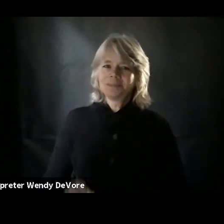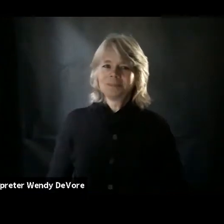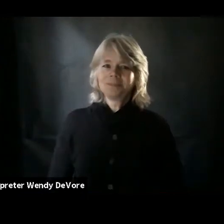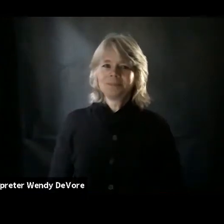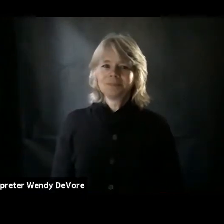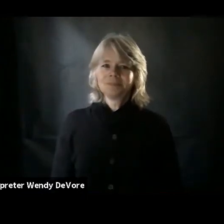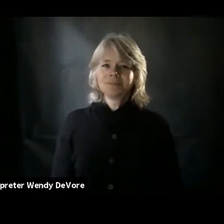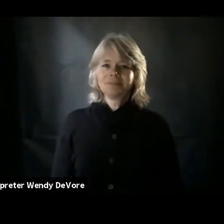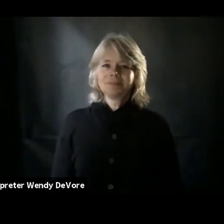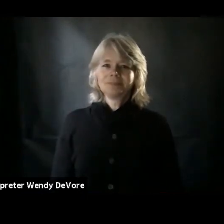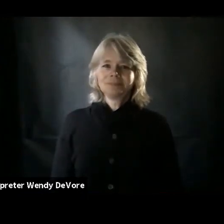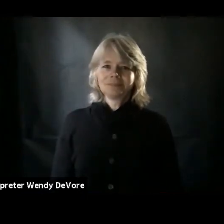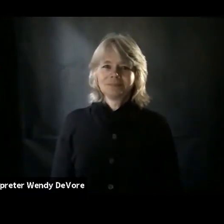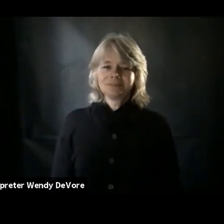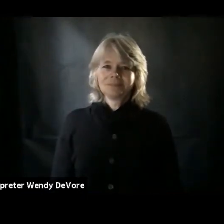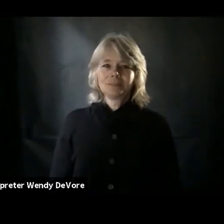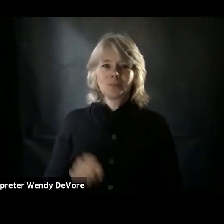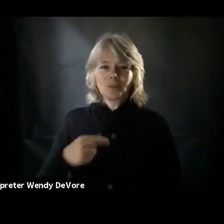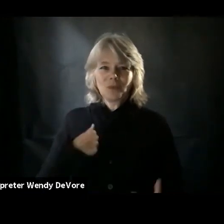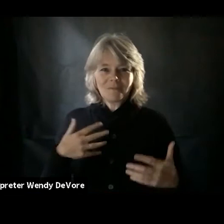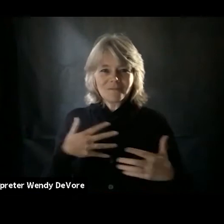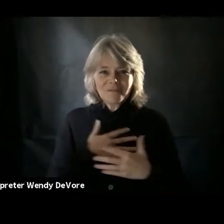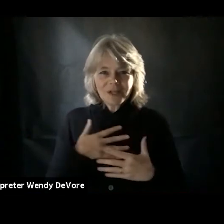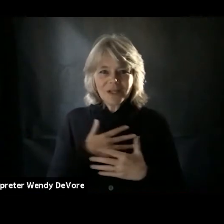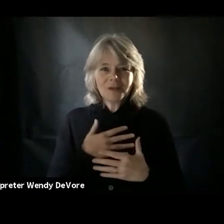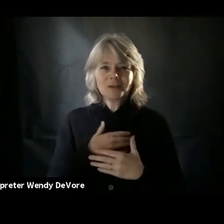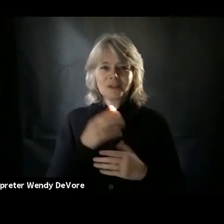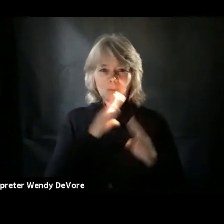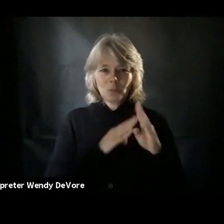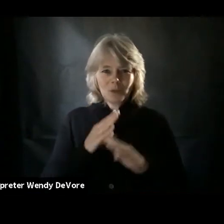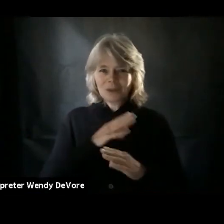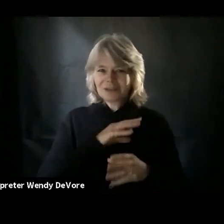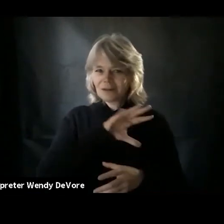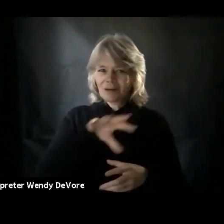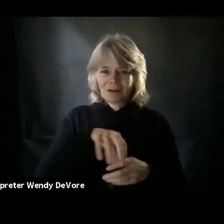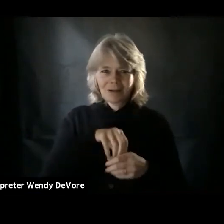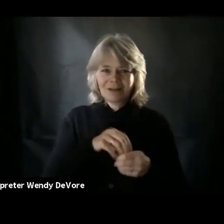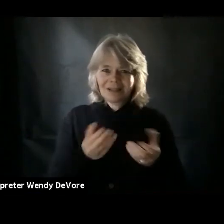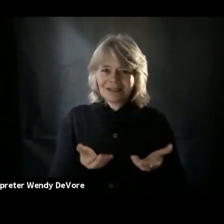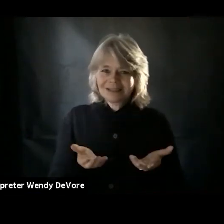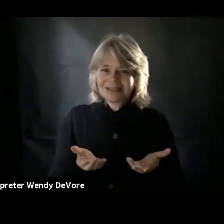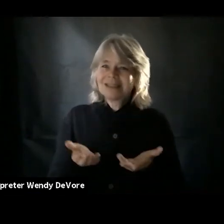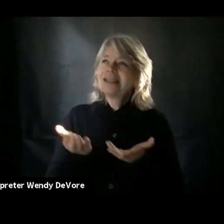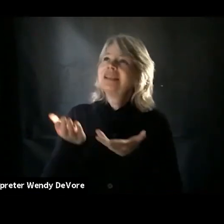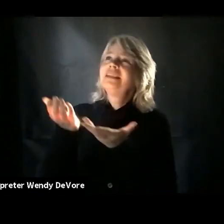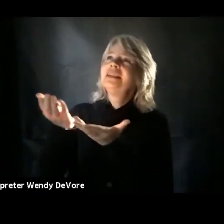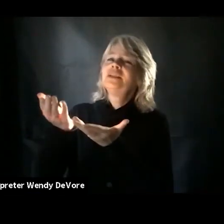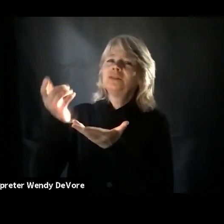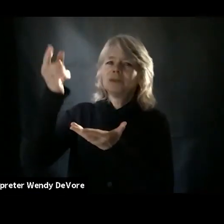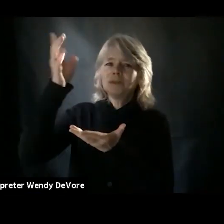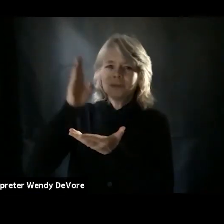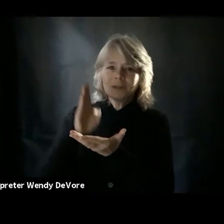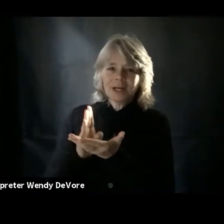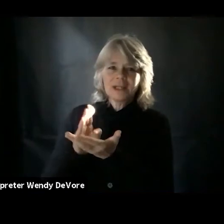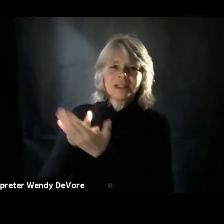When you bring your fears and your worries to God, what does God reveal to